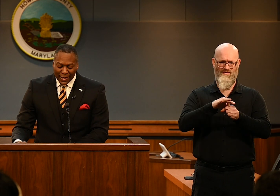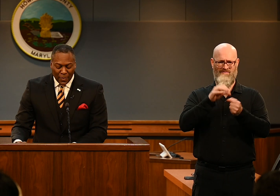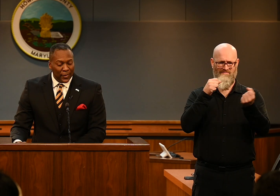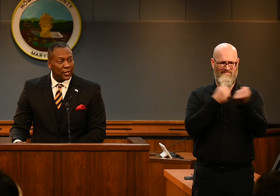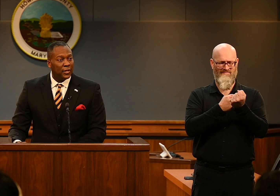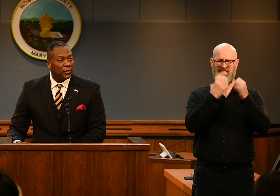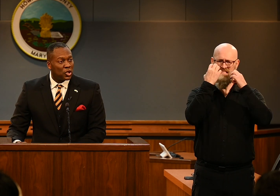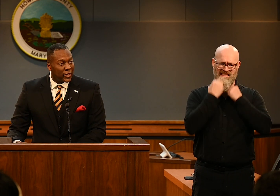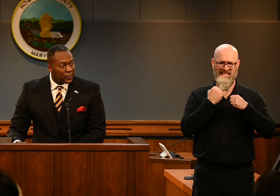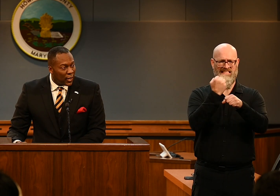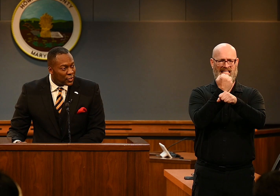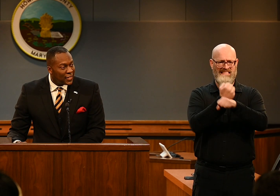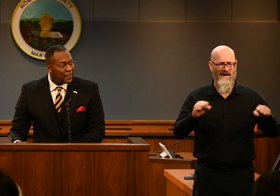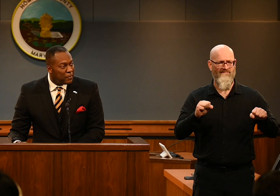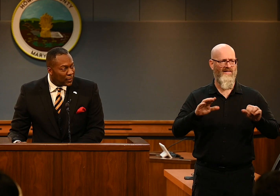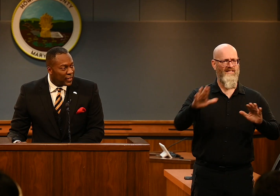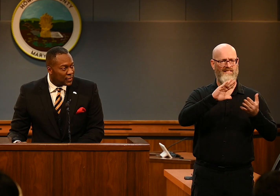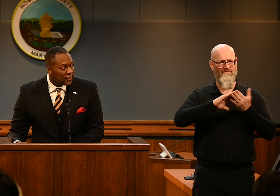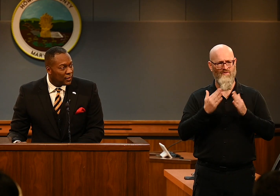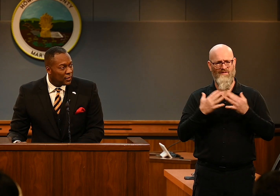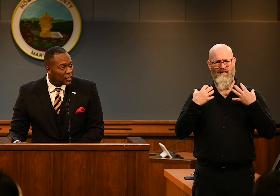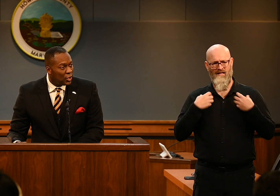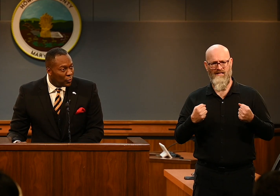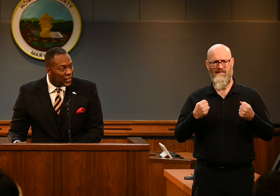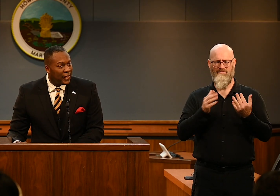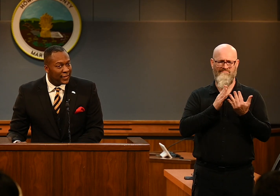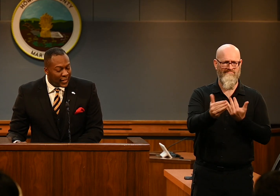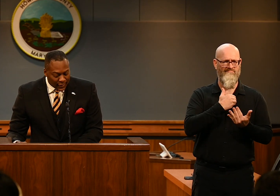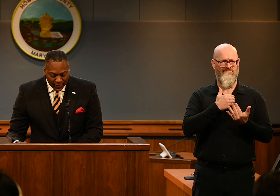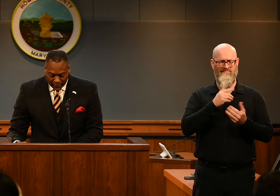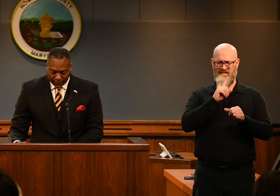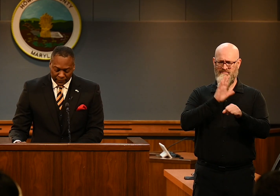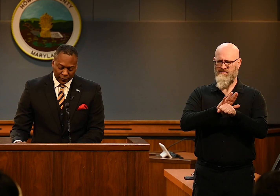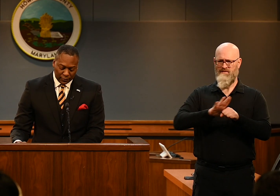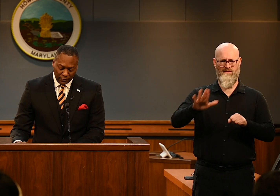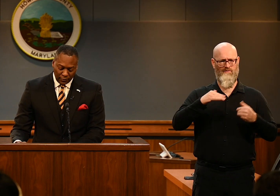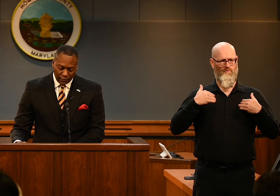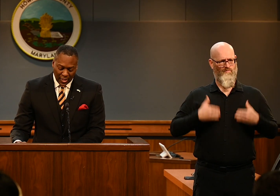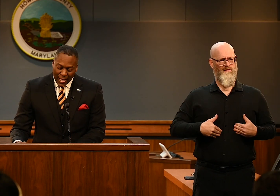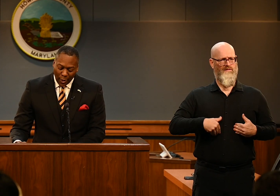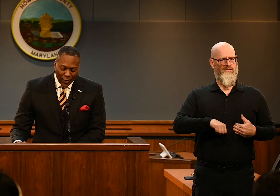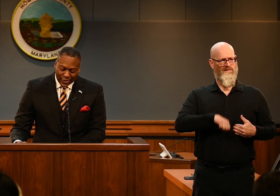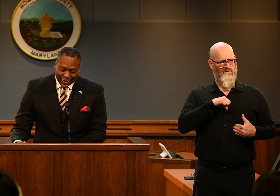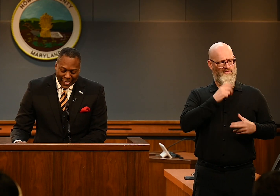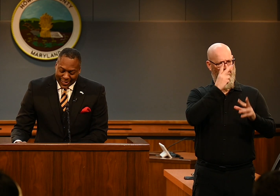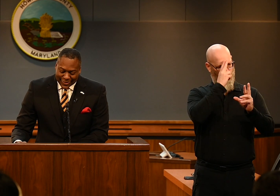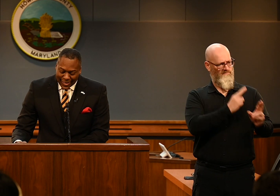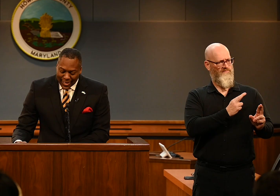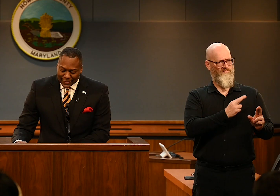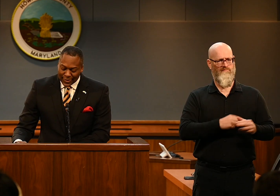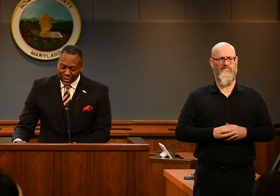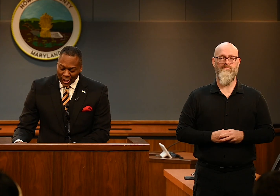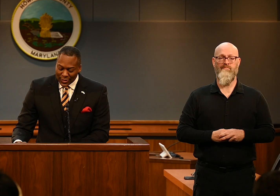welfare, commitment to transparency, commitment to human dignity. However, today